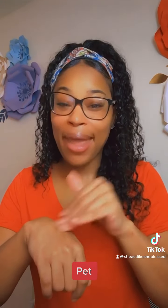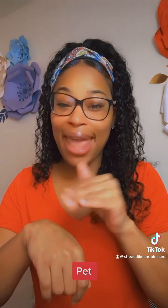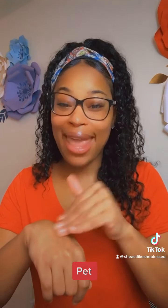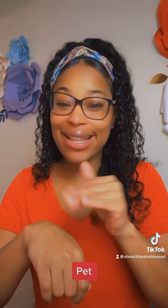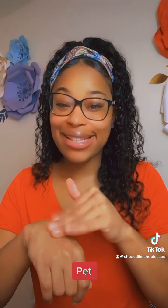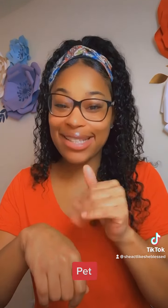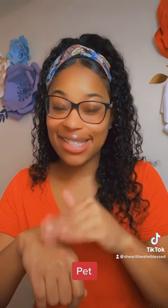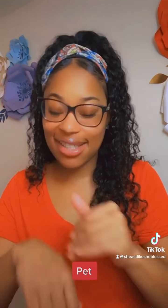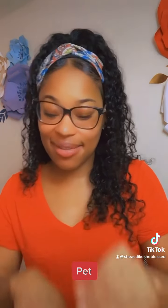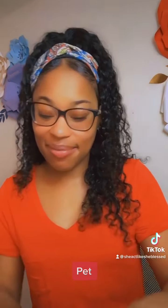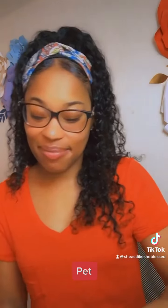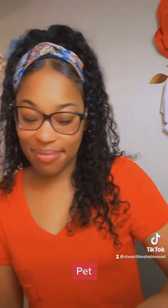Pet.